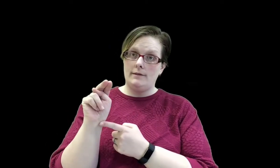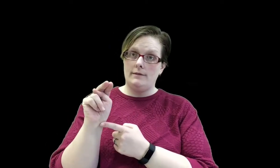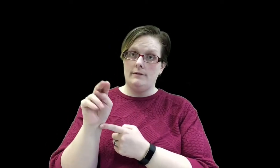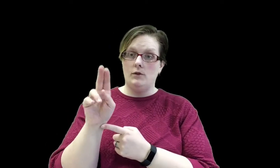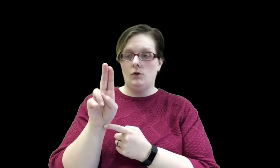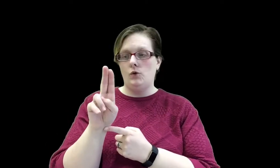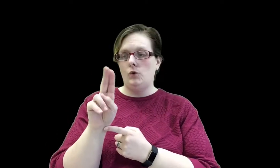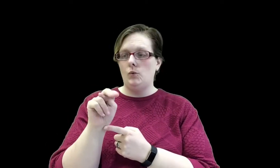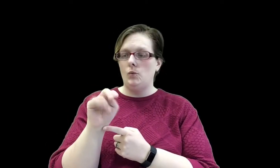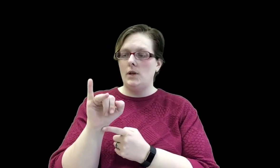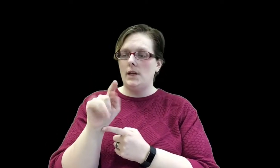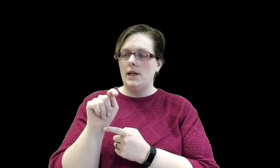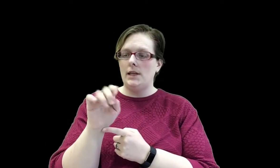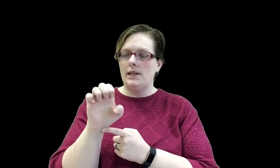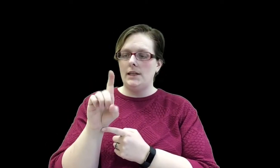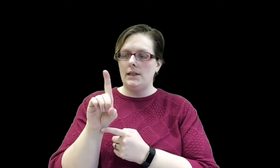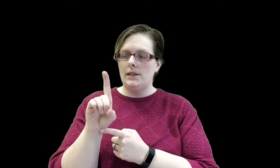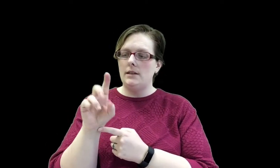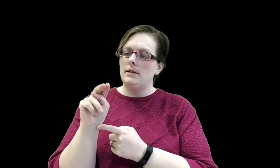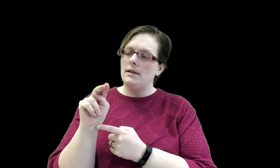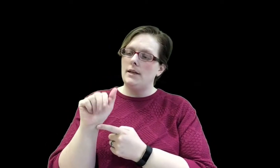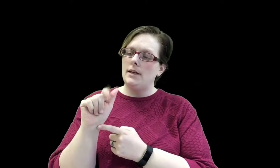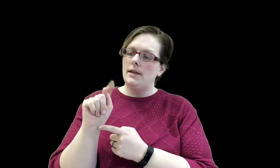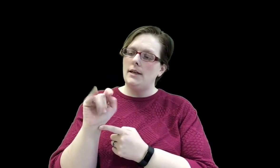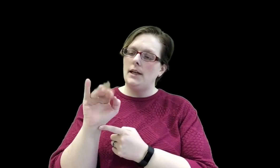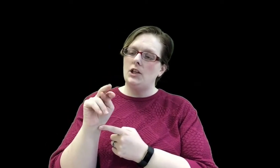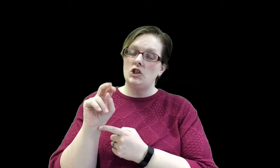The UN, the United Nations,